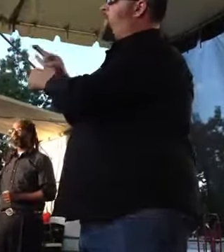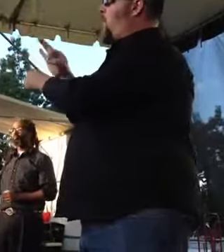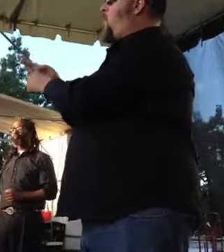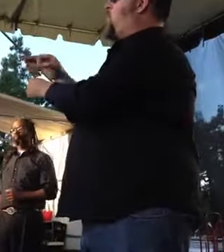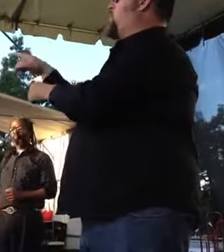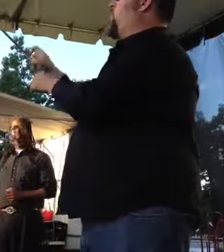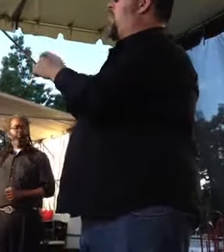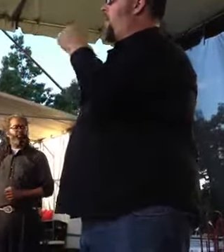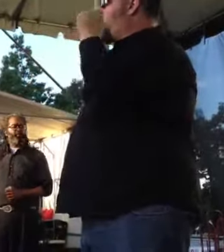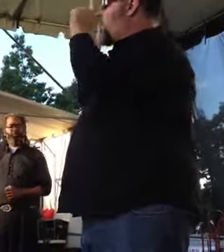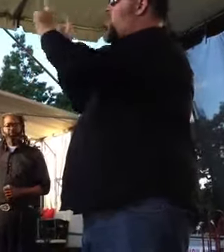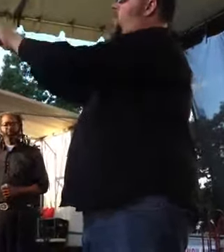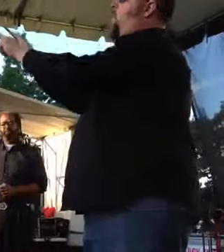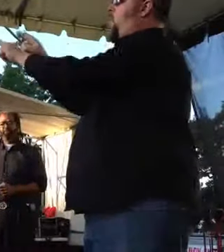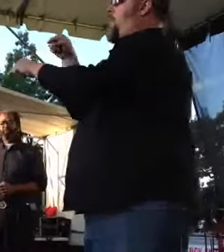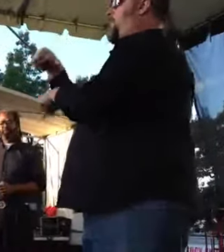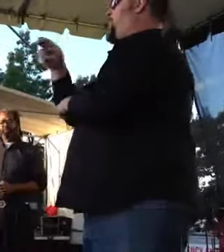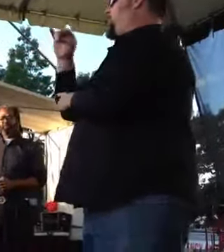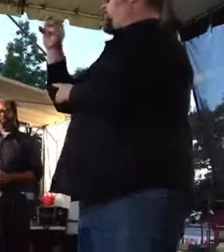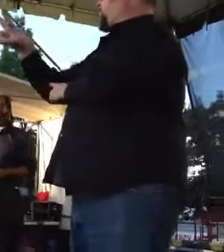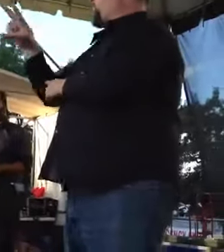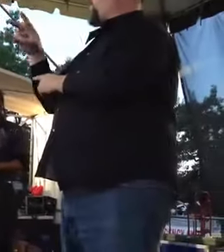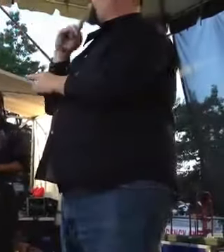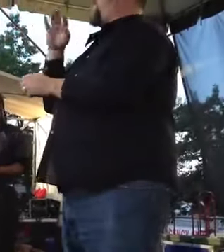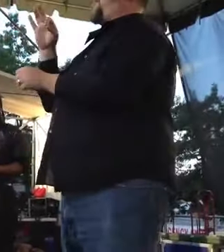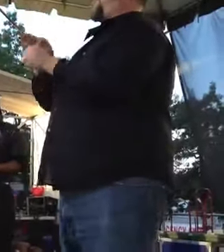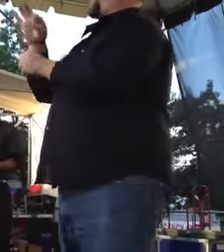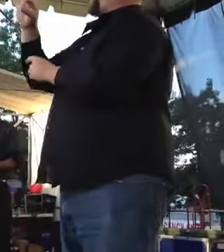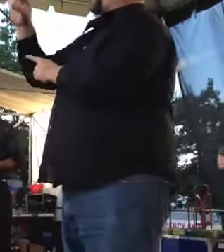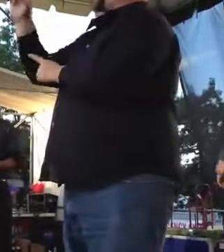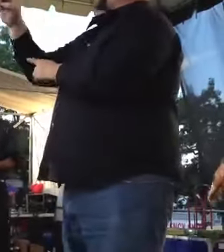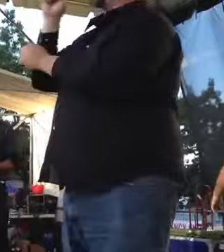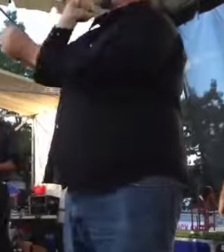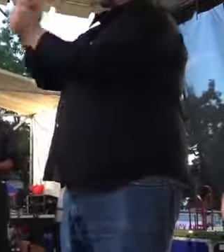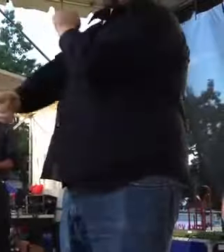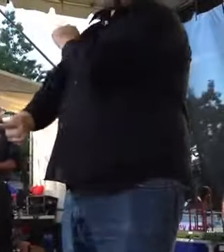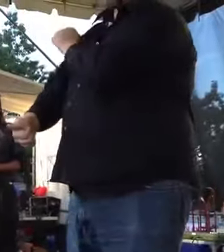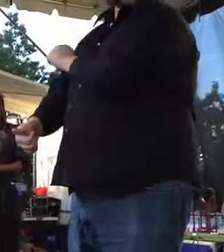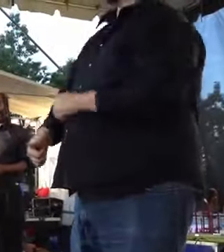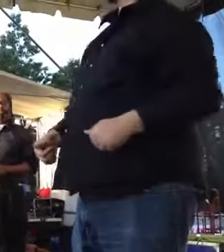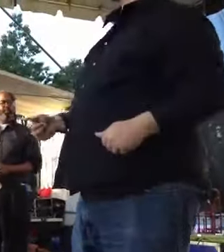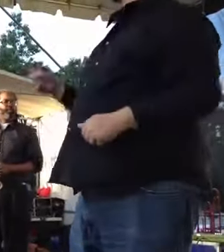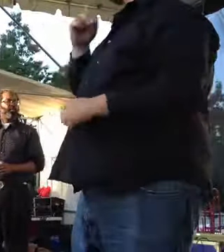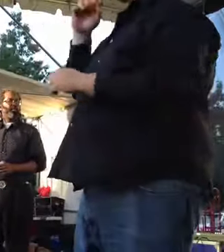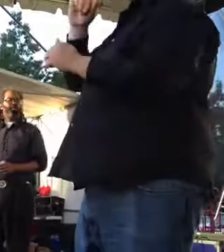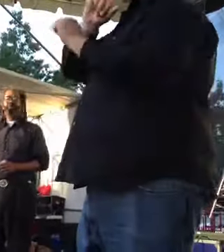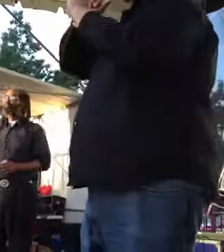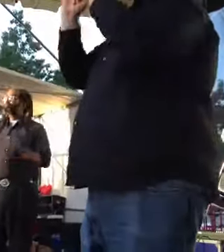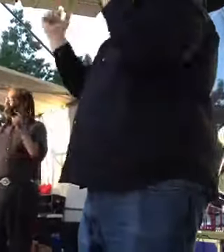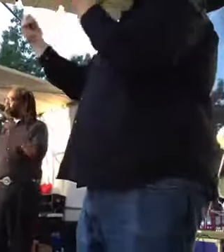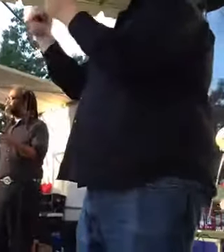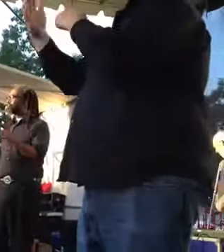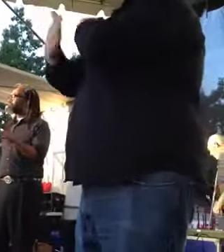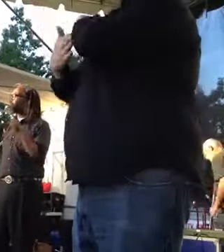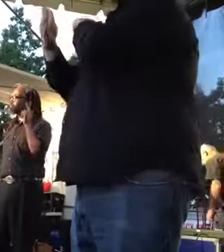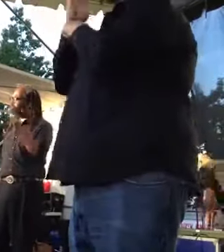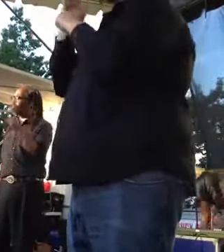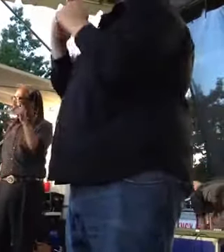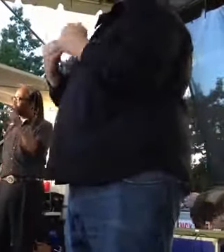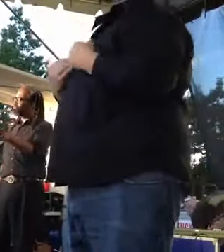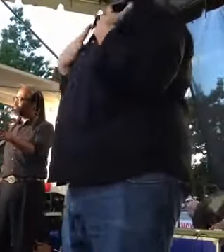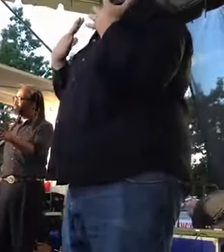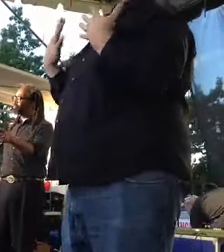there this November and get this Prop 91 passed, because the whole country will feel it.